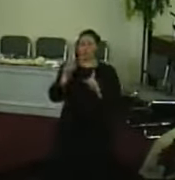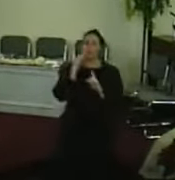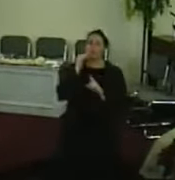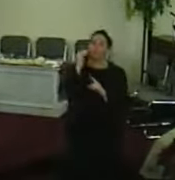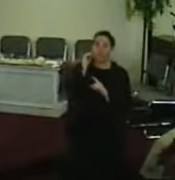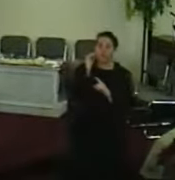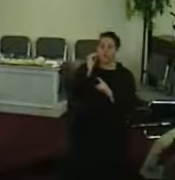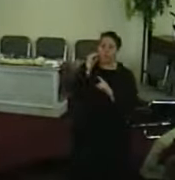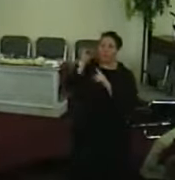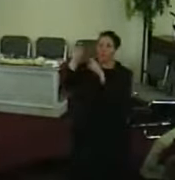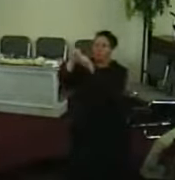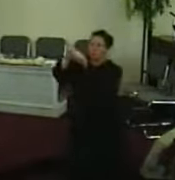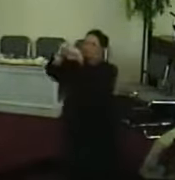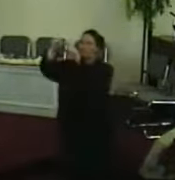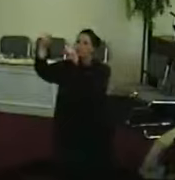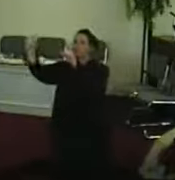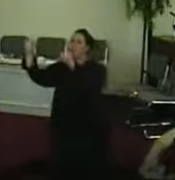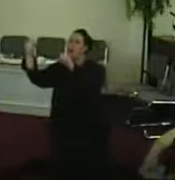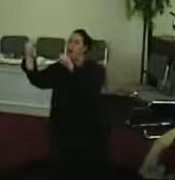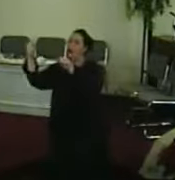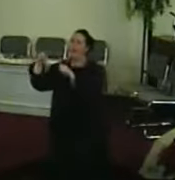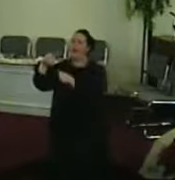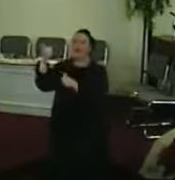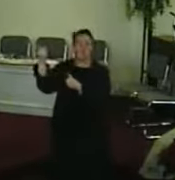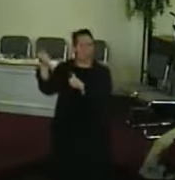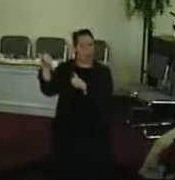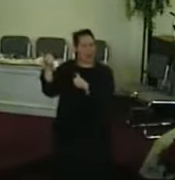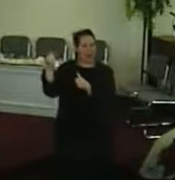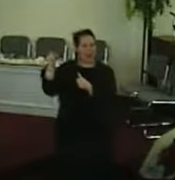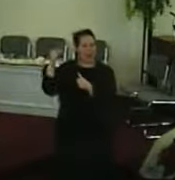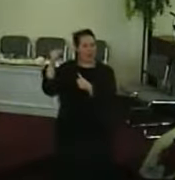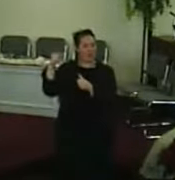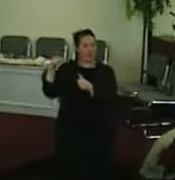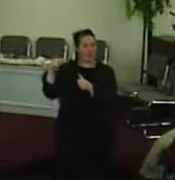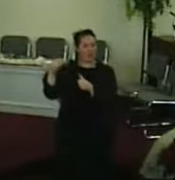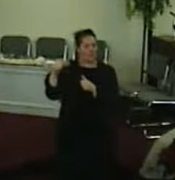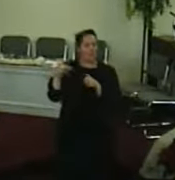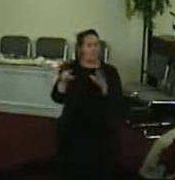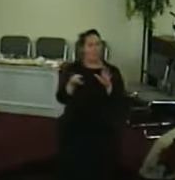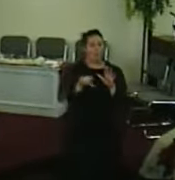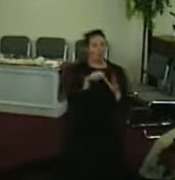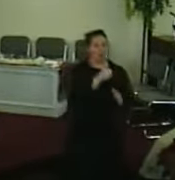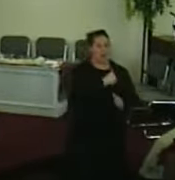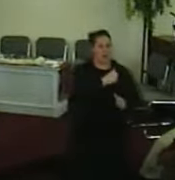gold. What would your attitude be about trials?